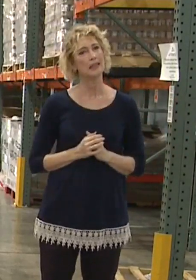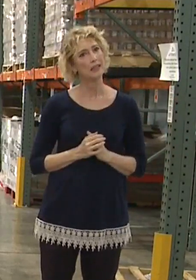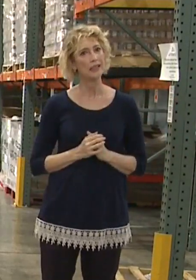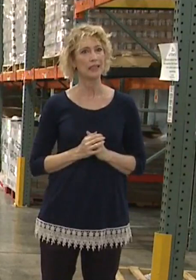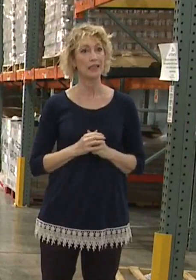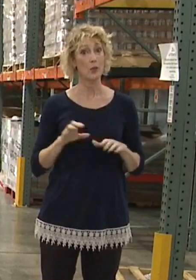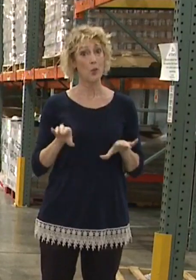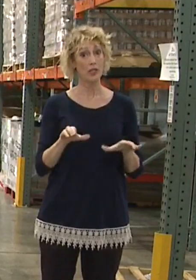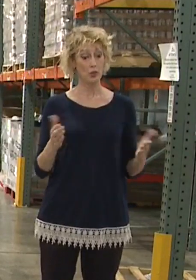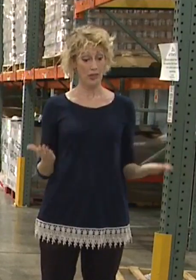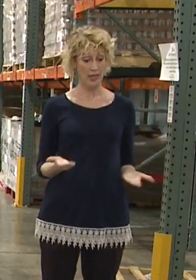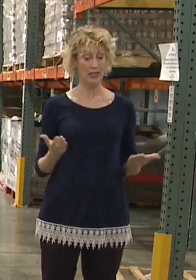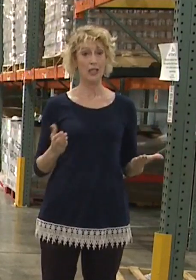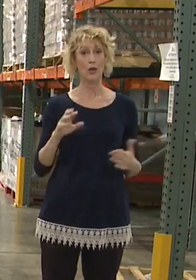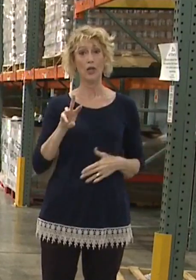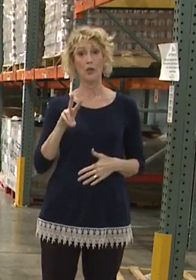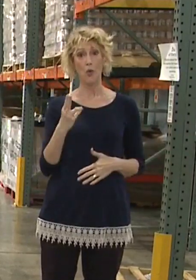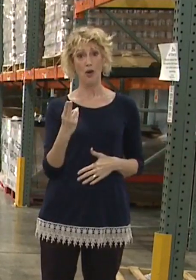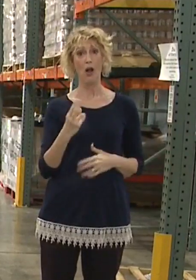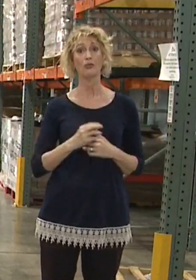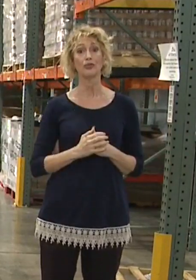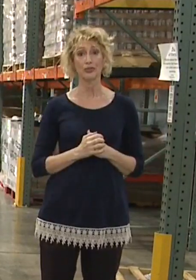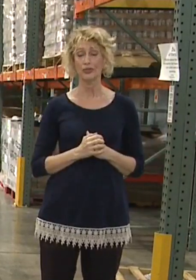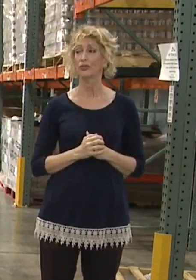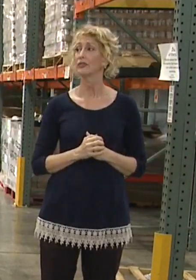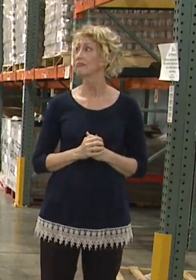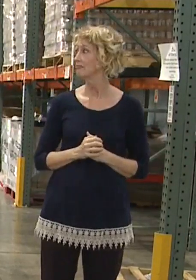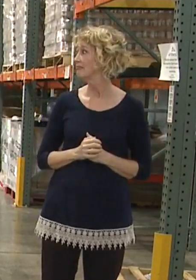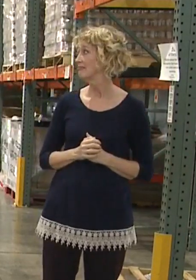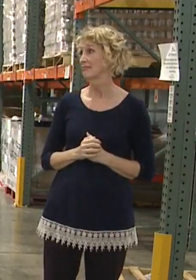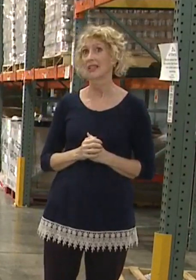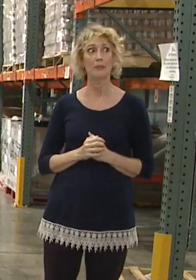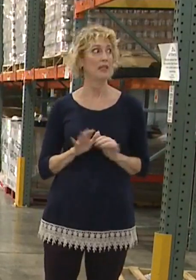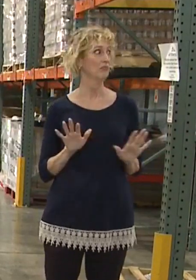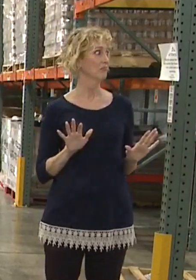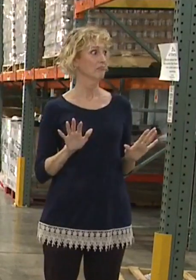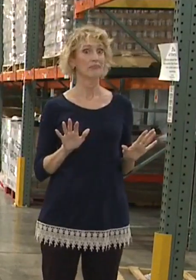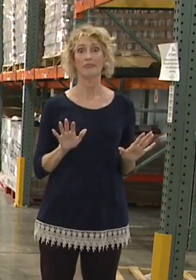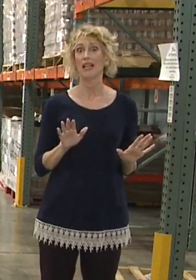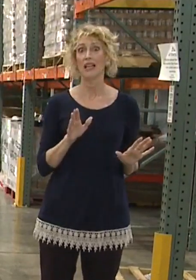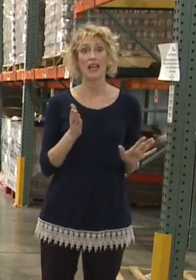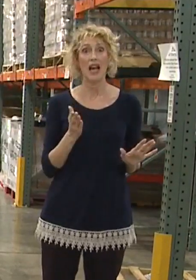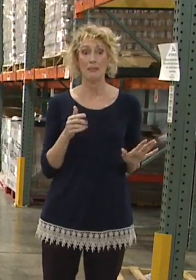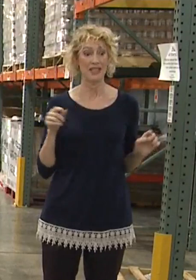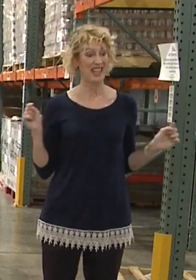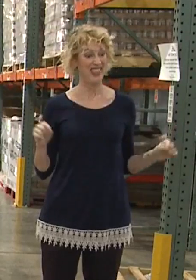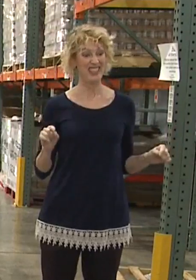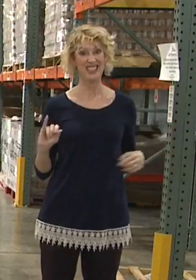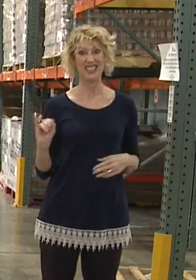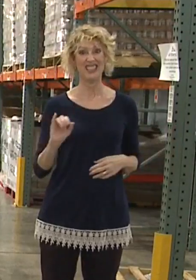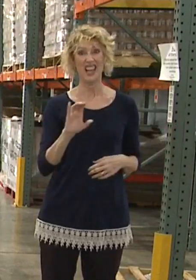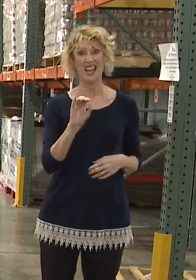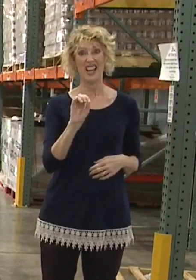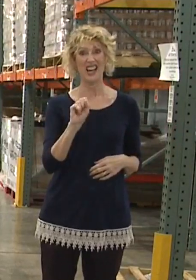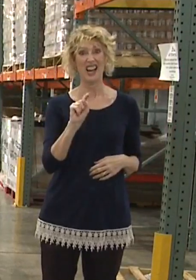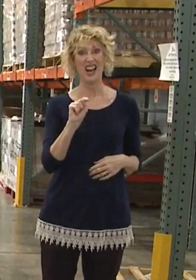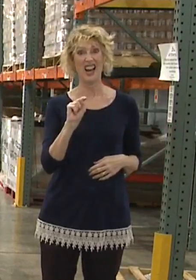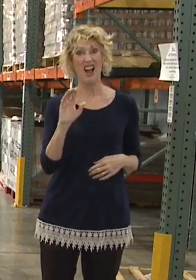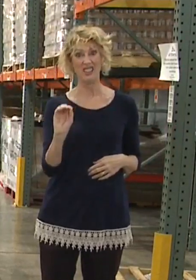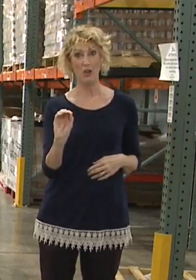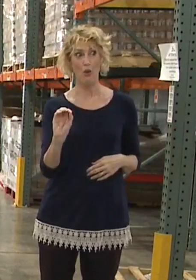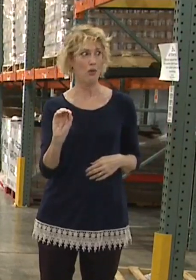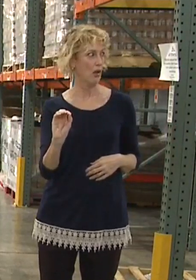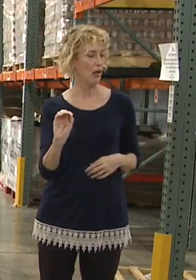And we do that here. Our warehouse is like we've never seen it. Not that it's never been clean. This is like Costco, but only better.